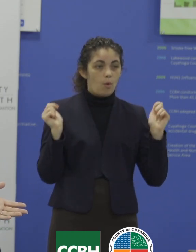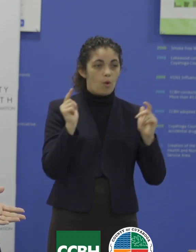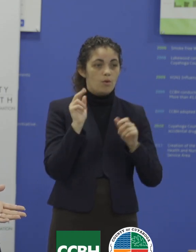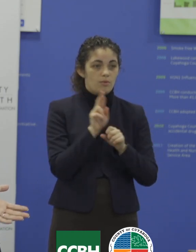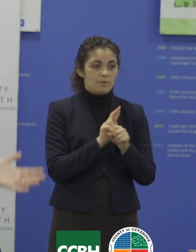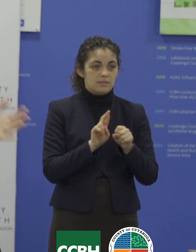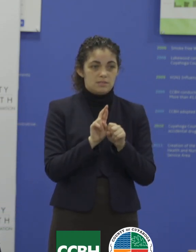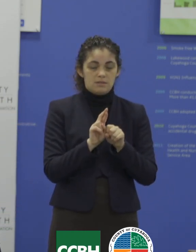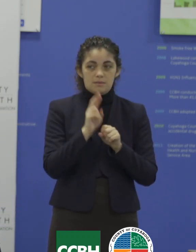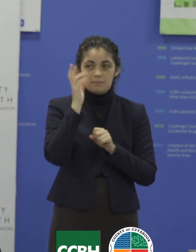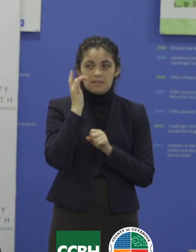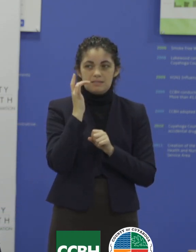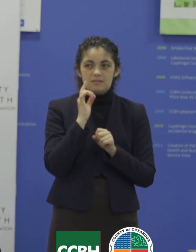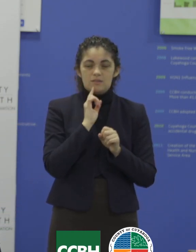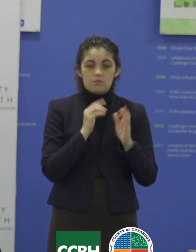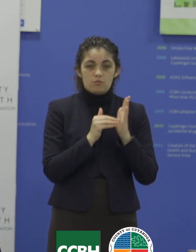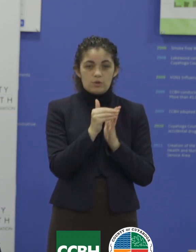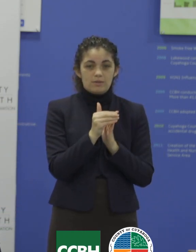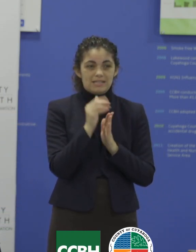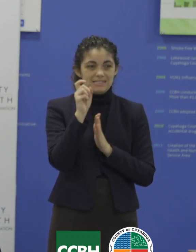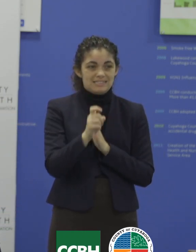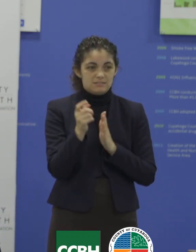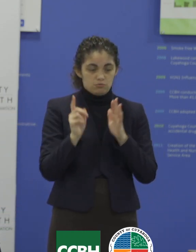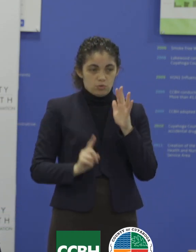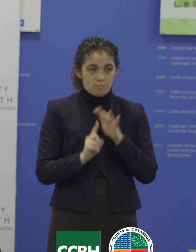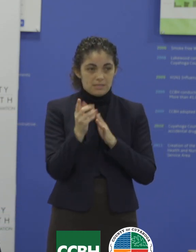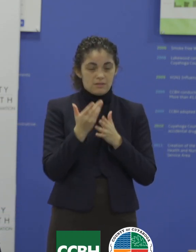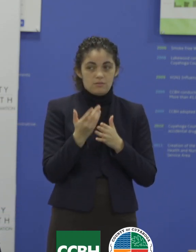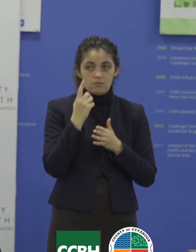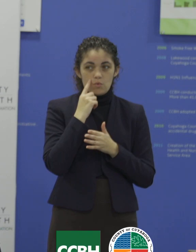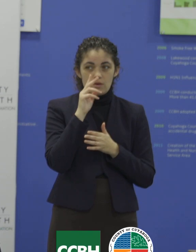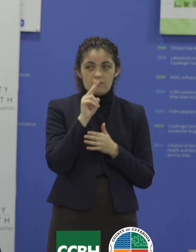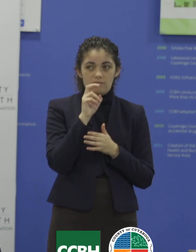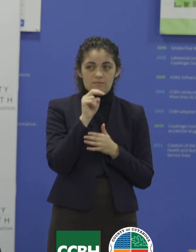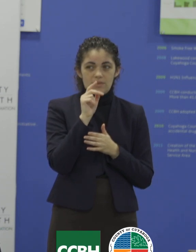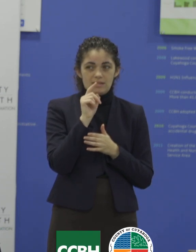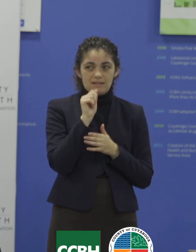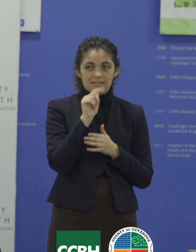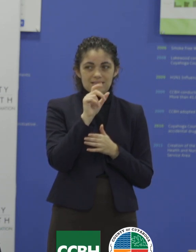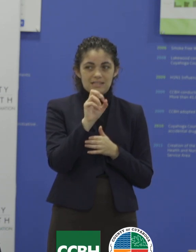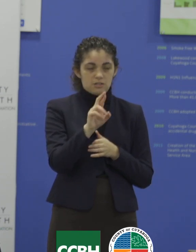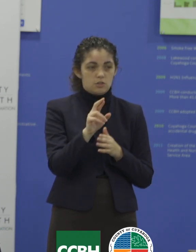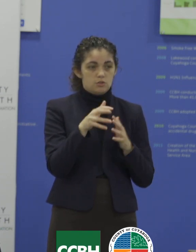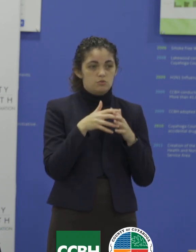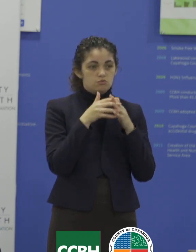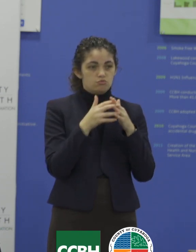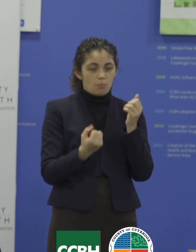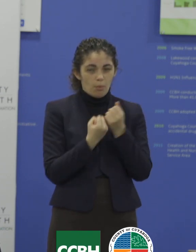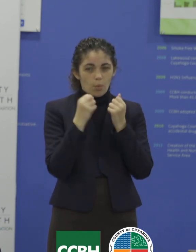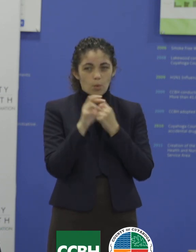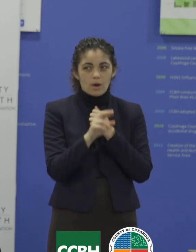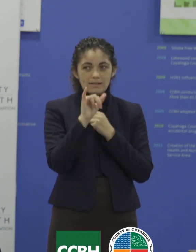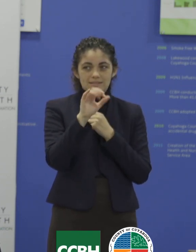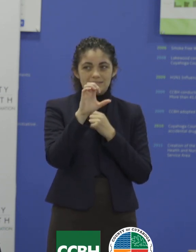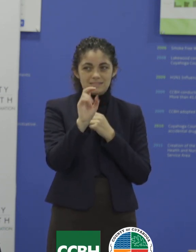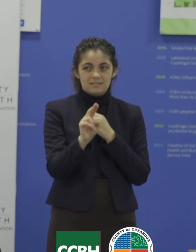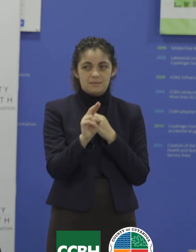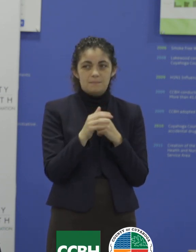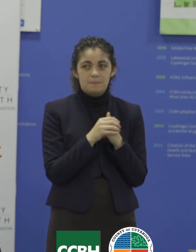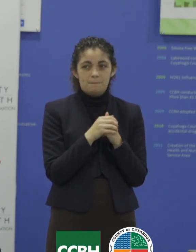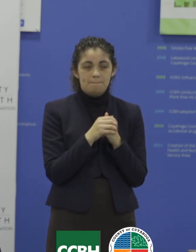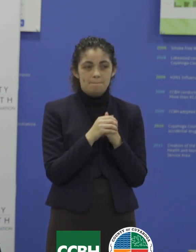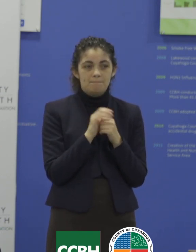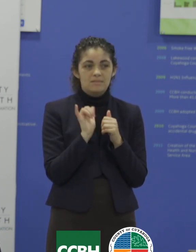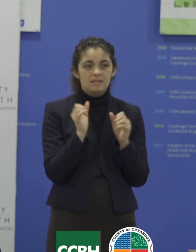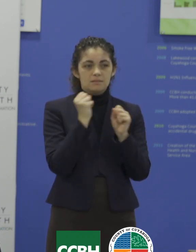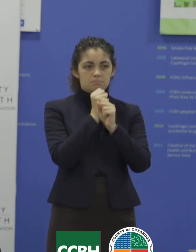region, because they frequently need to come here for a ventilator support or for an ICU care. So that's the